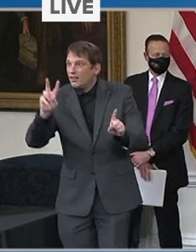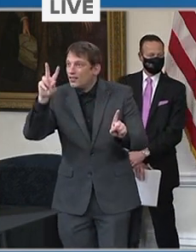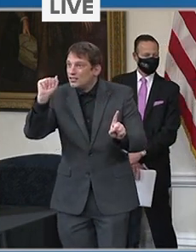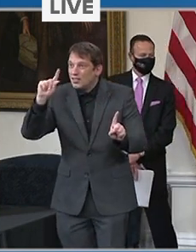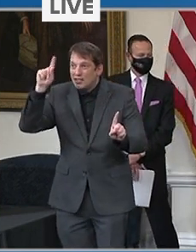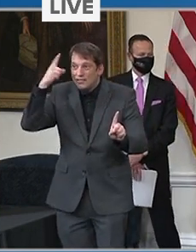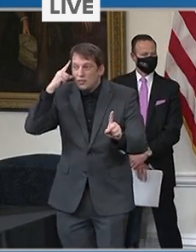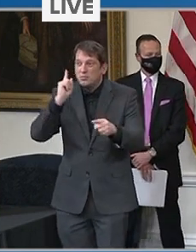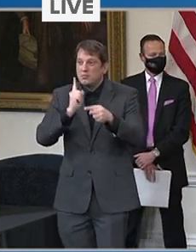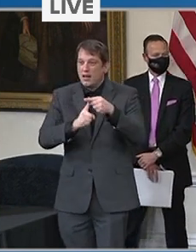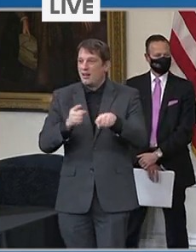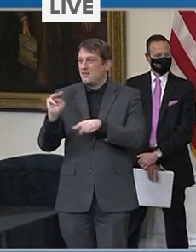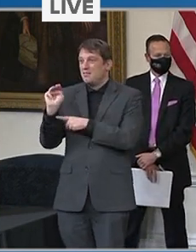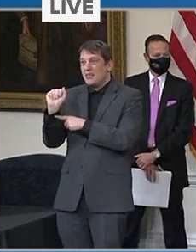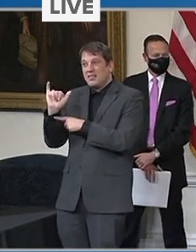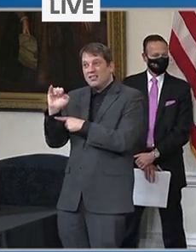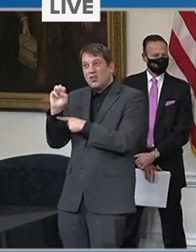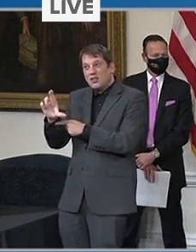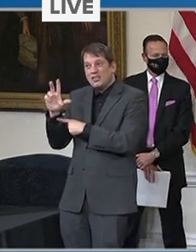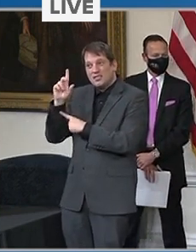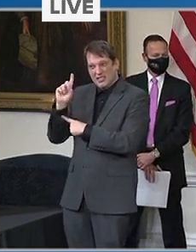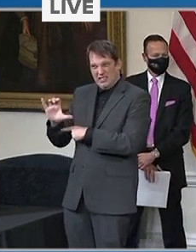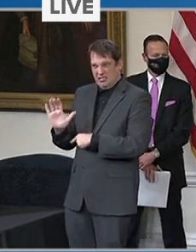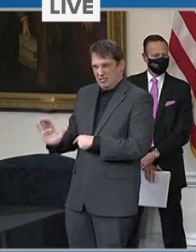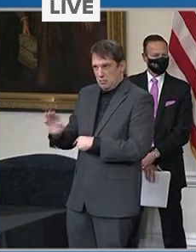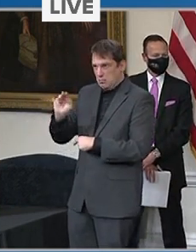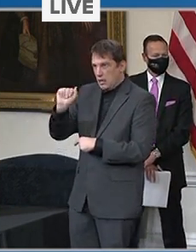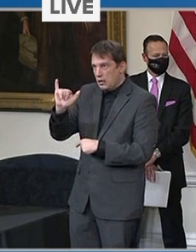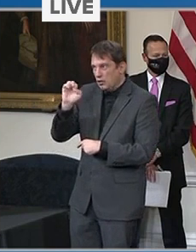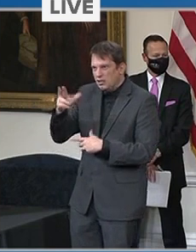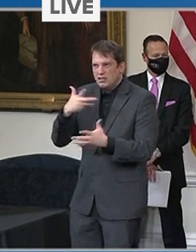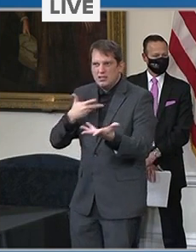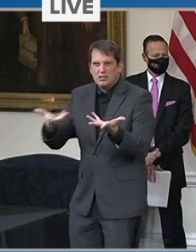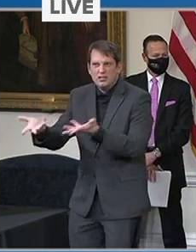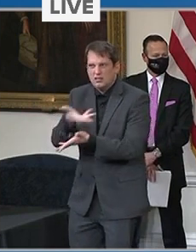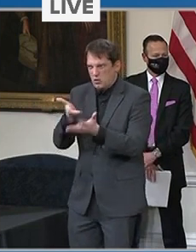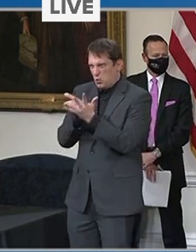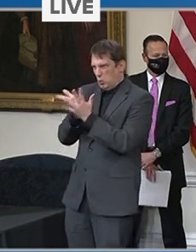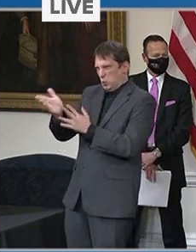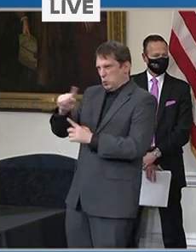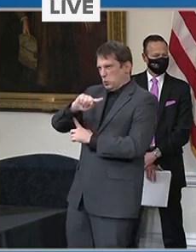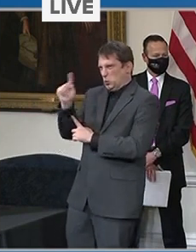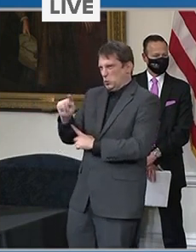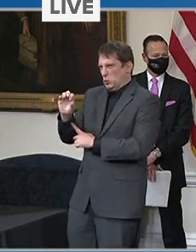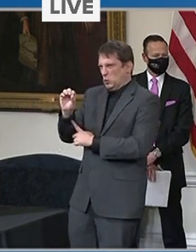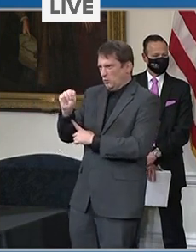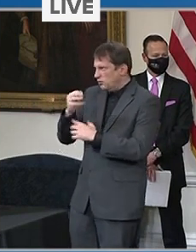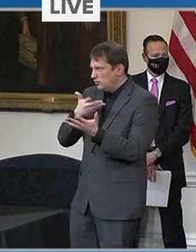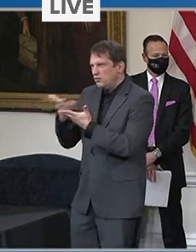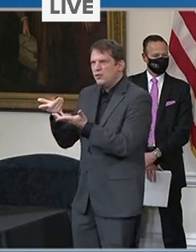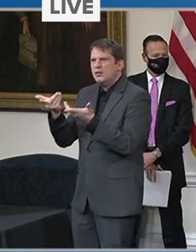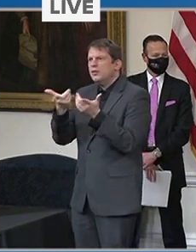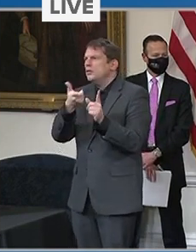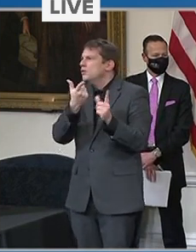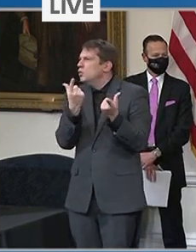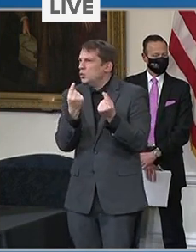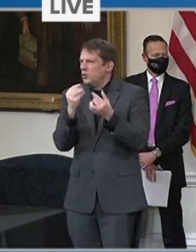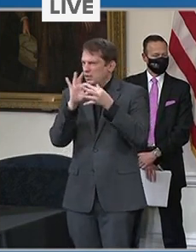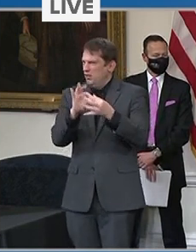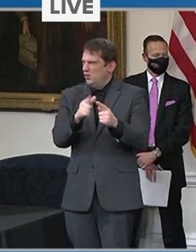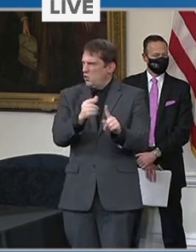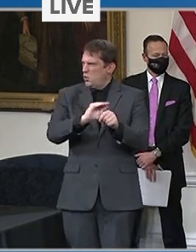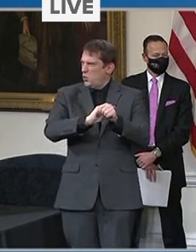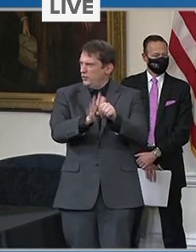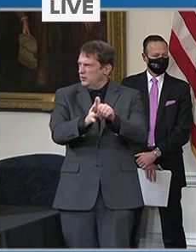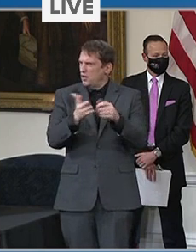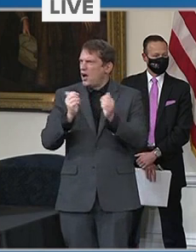Bowser for a video conference to discuss our regional response to COVID-19 and following up from that discussion, earlier today, the three